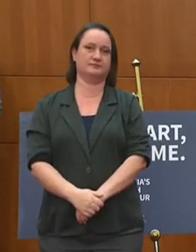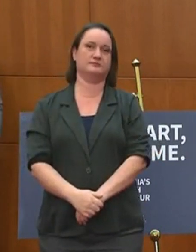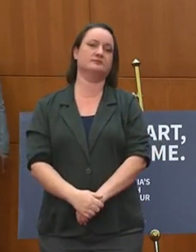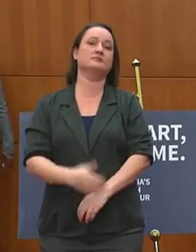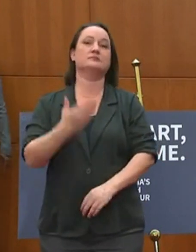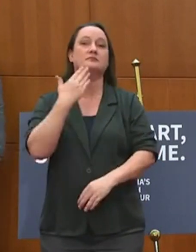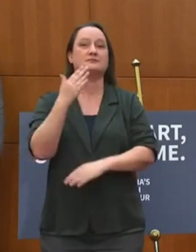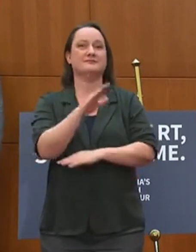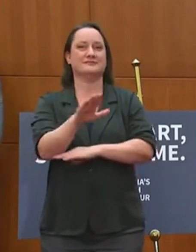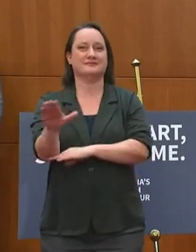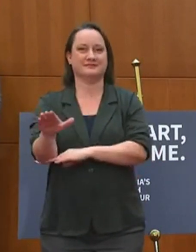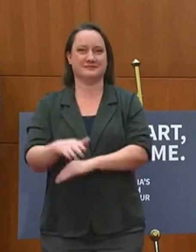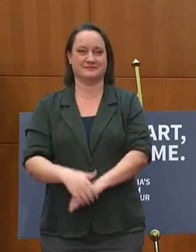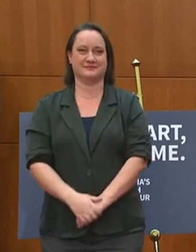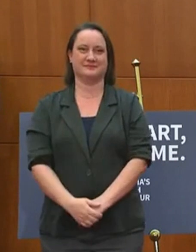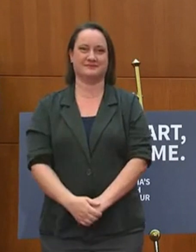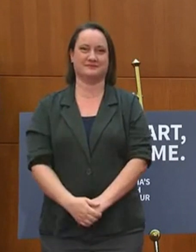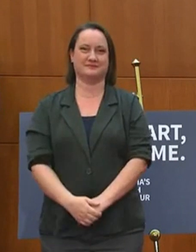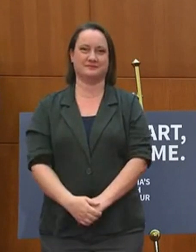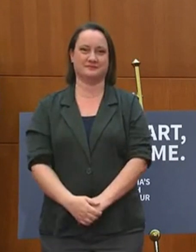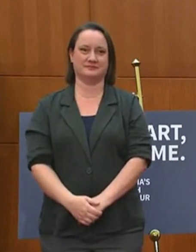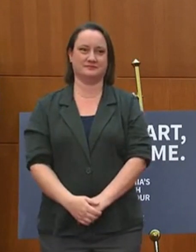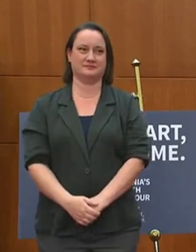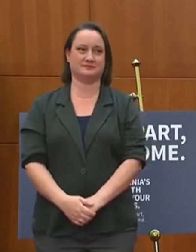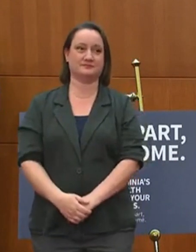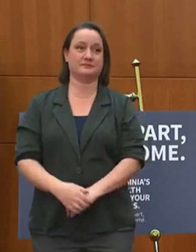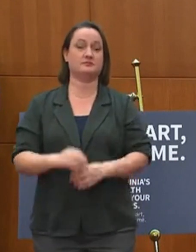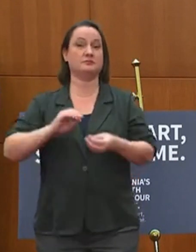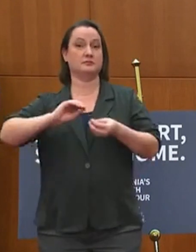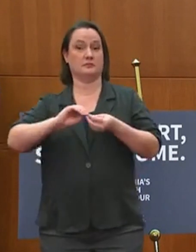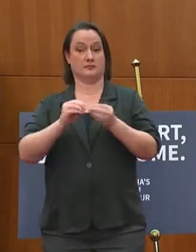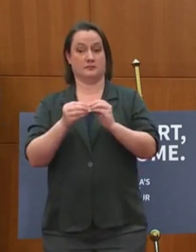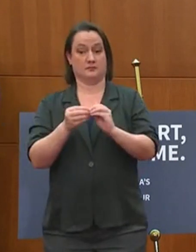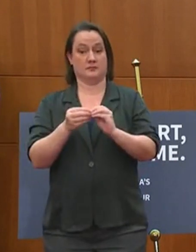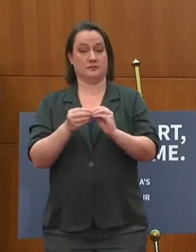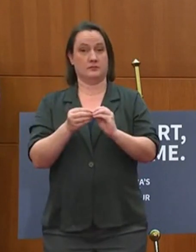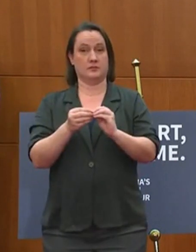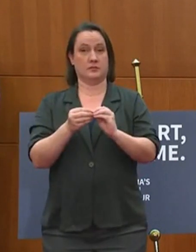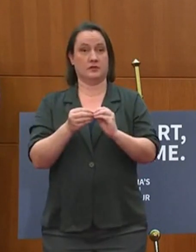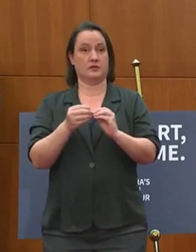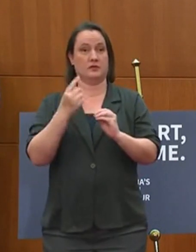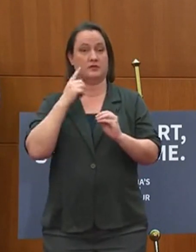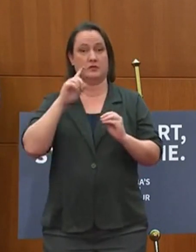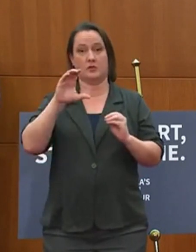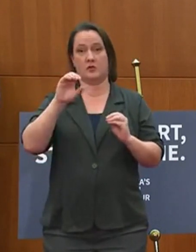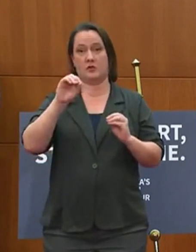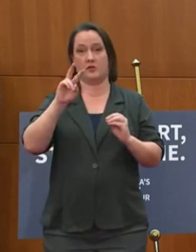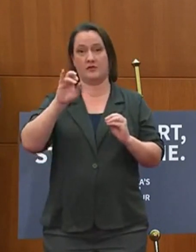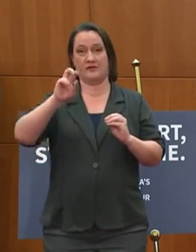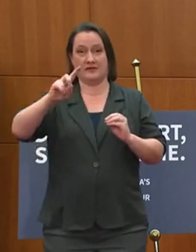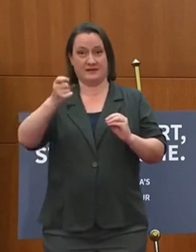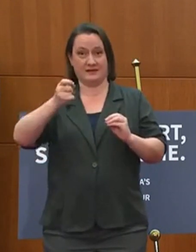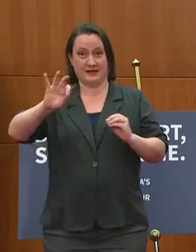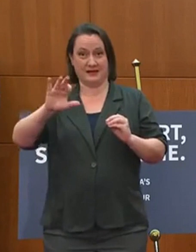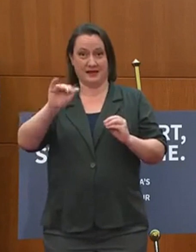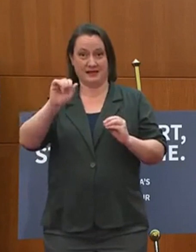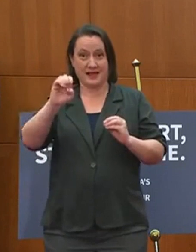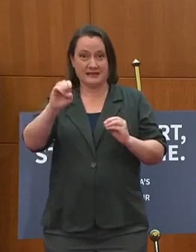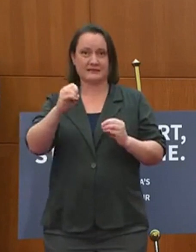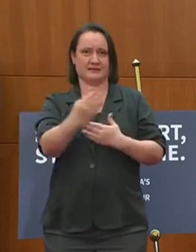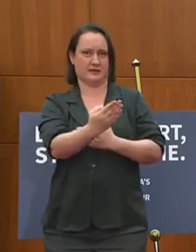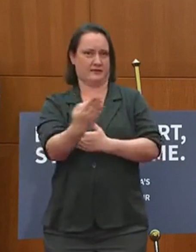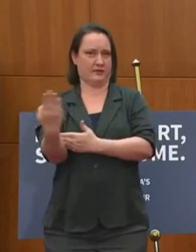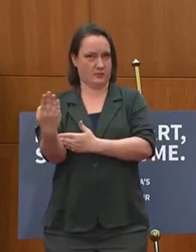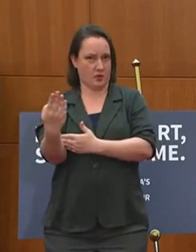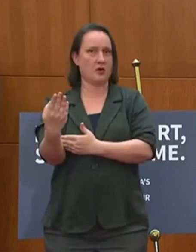Good afternoon. The numbers on the COVID-19 cases, as you know, are updated each morning